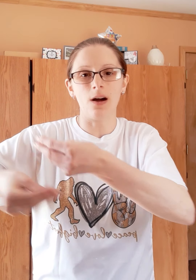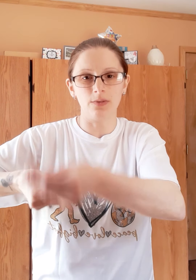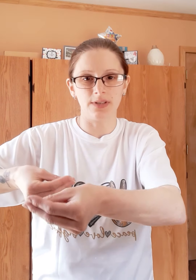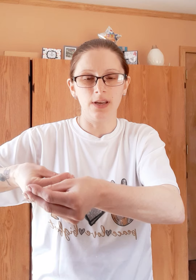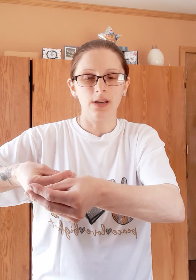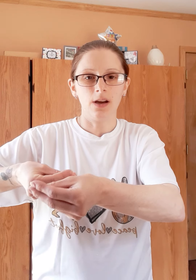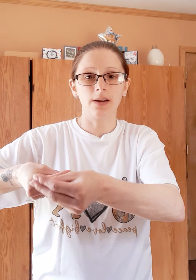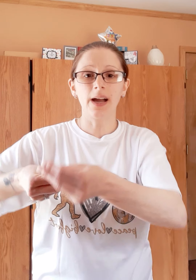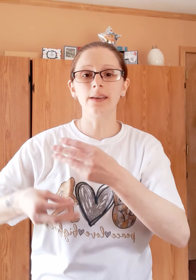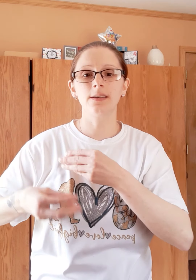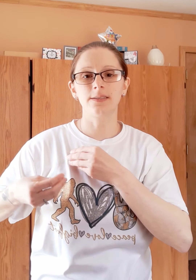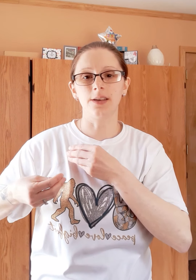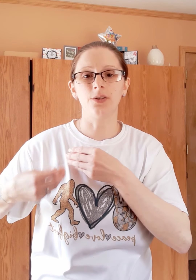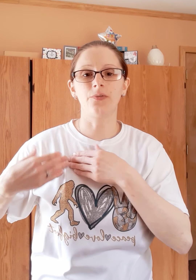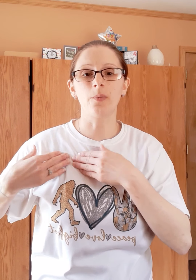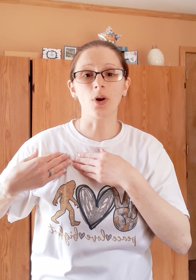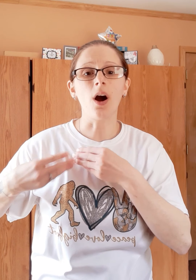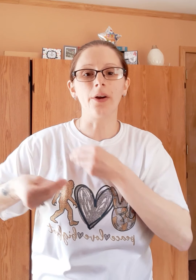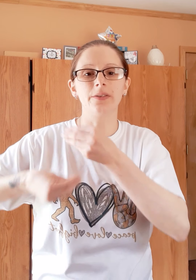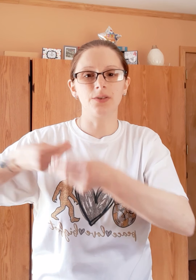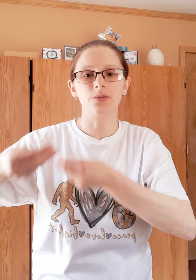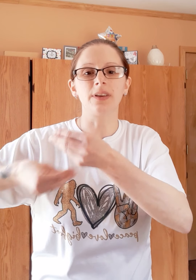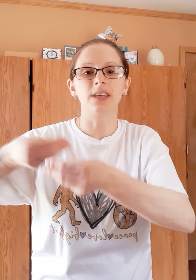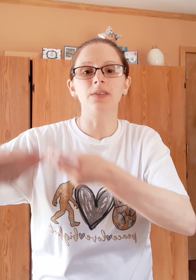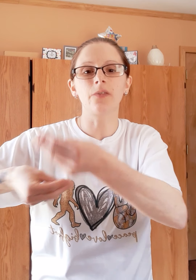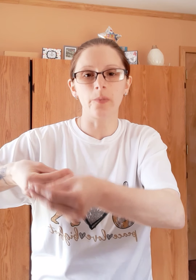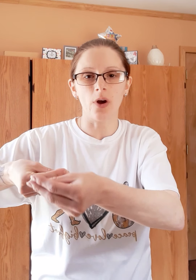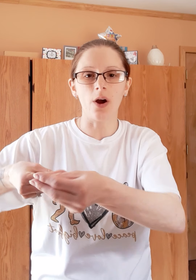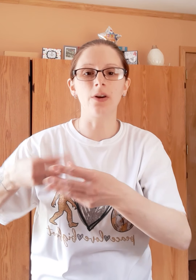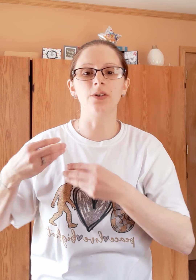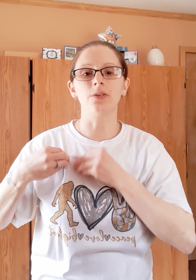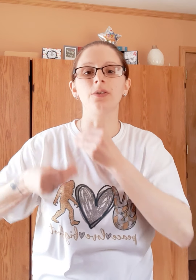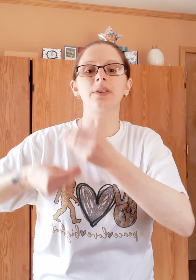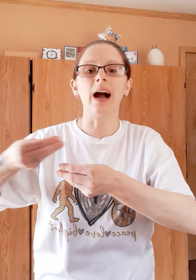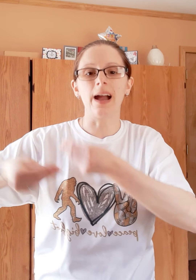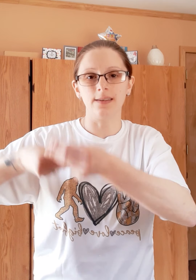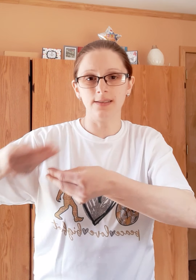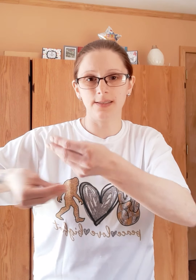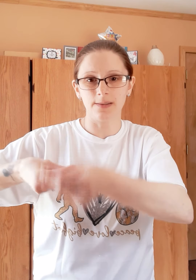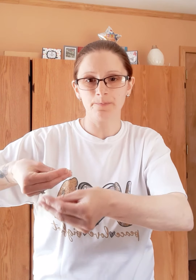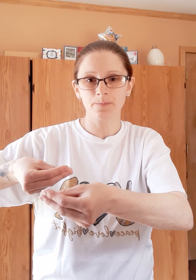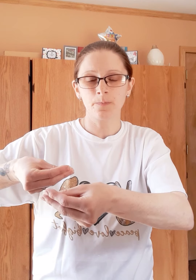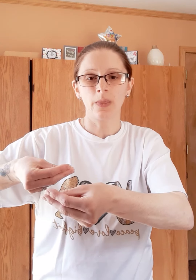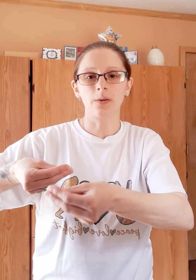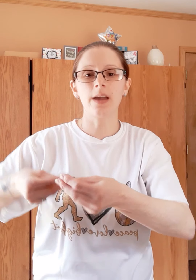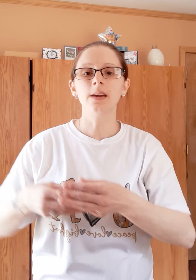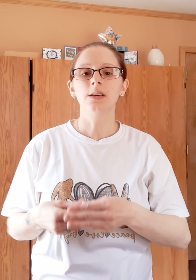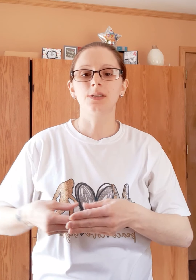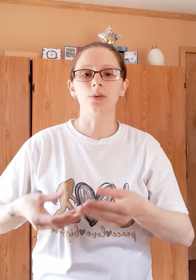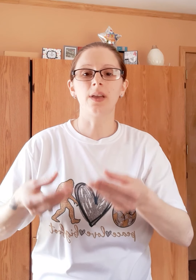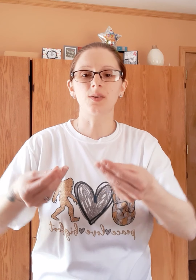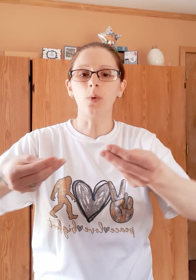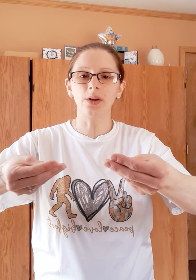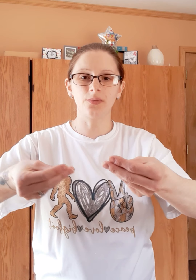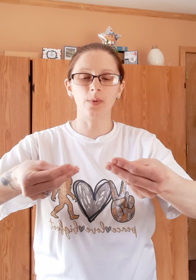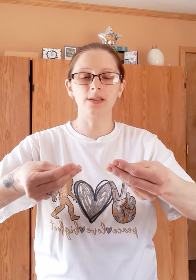out kindness, like you're from your heart. So you're like giving from your heart, your kindness. Okay, so that is one of the ways to